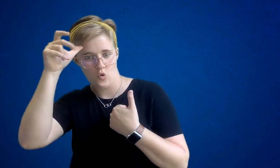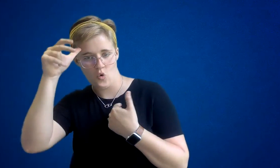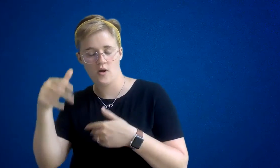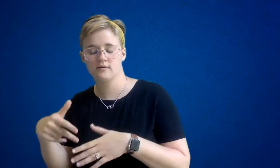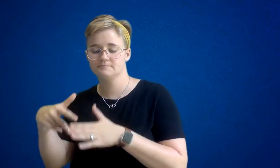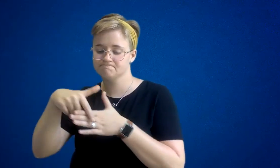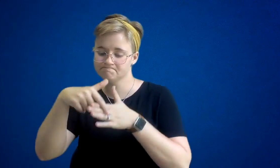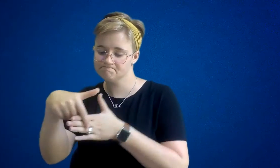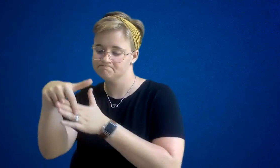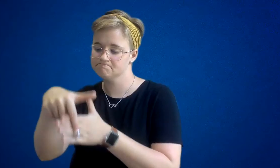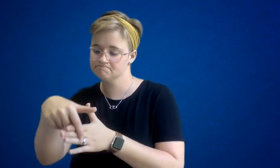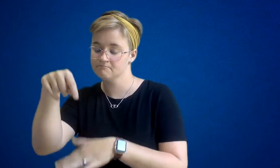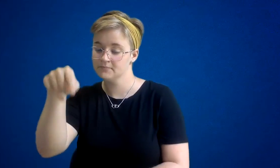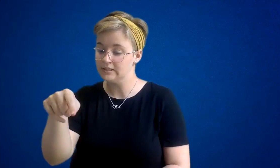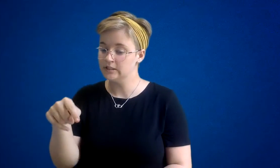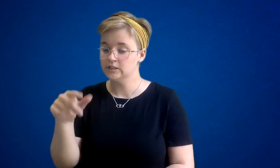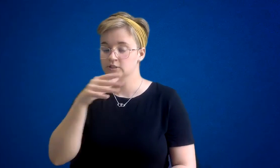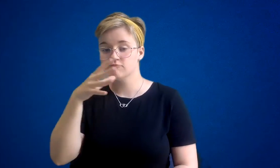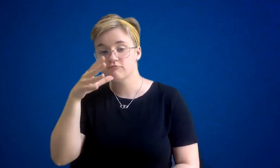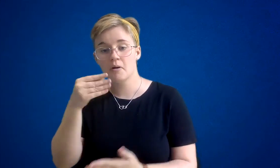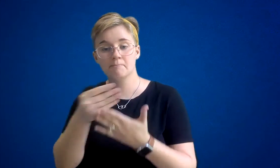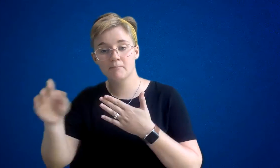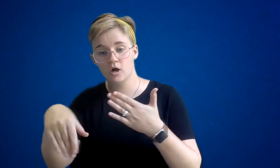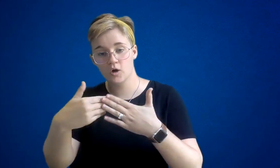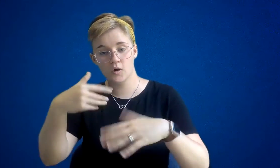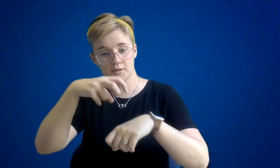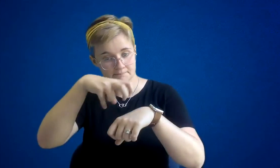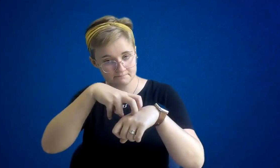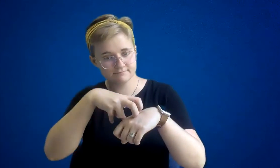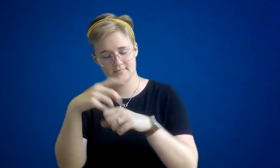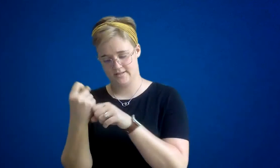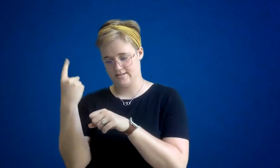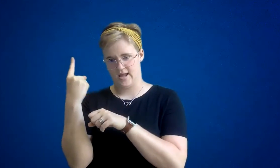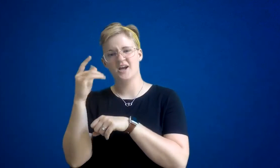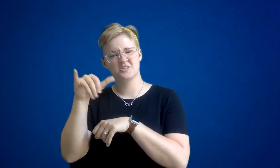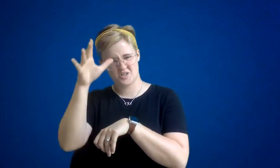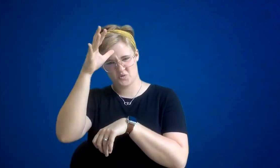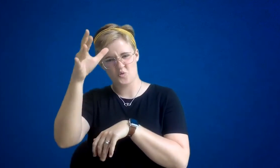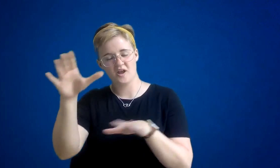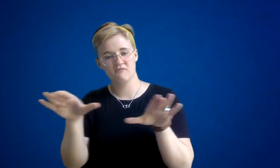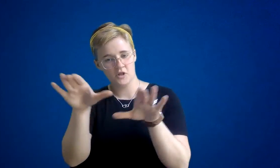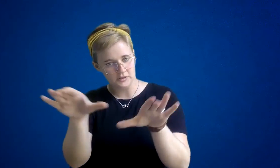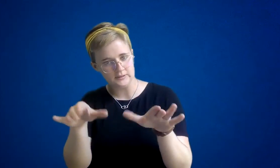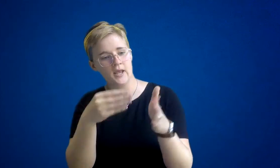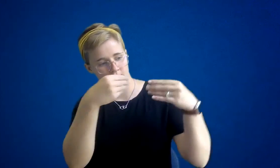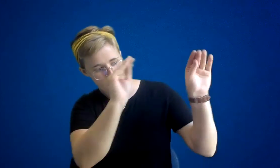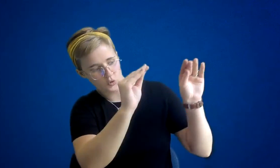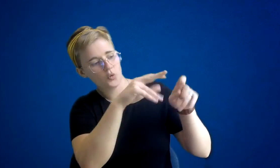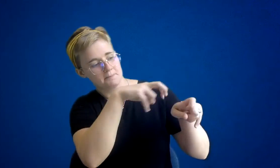potatoes. Last year, Grandfather had sold the crop to Mr. Leeks, so that's what Little Willie did this year. We made